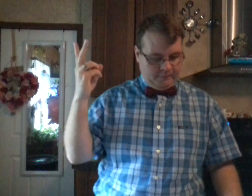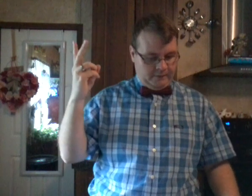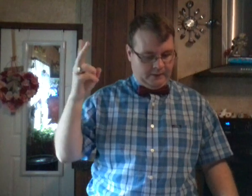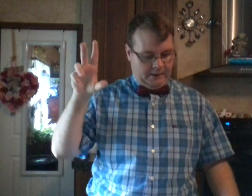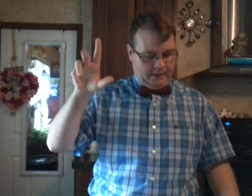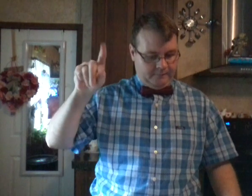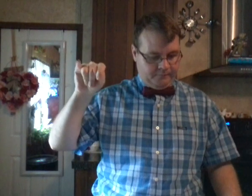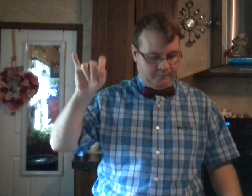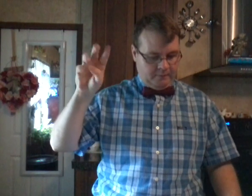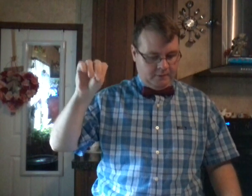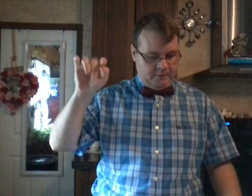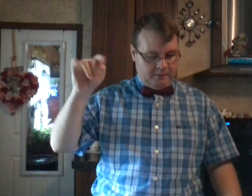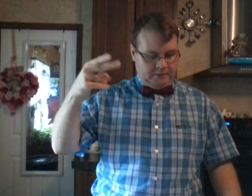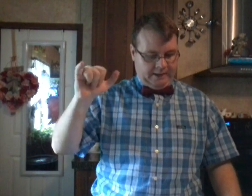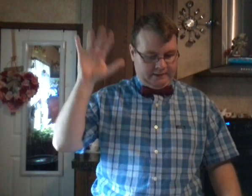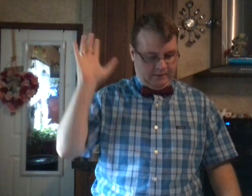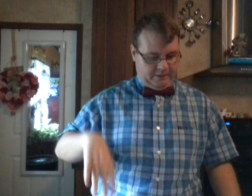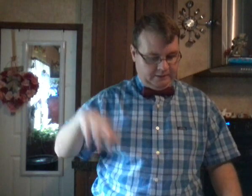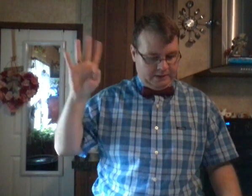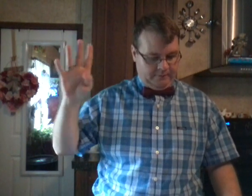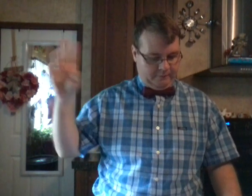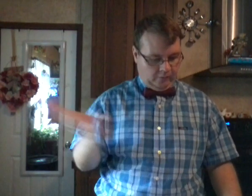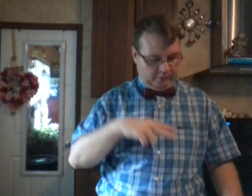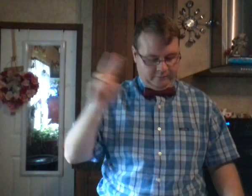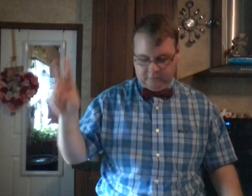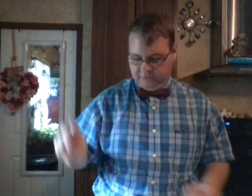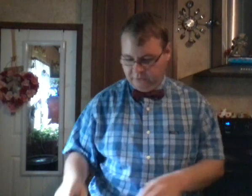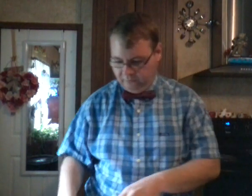Then, 2 Timothy chapter 4, and verse 2.